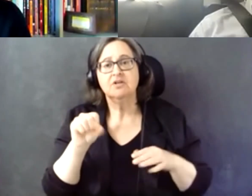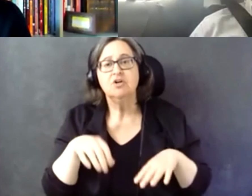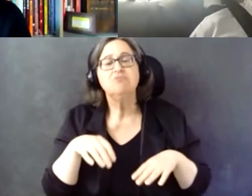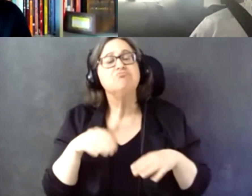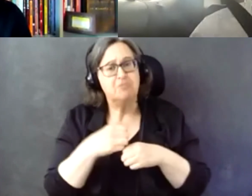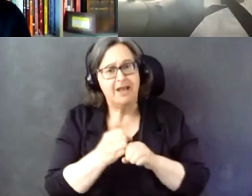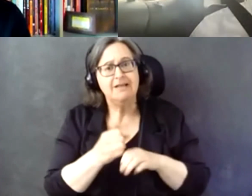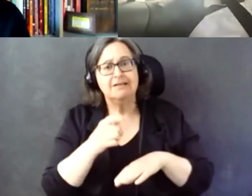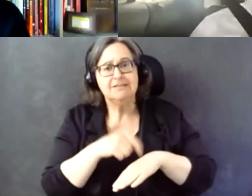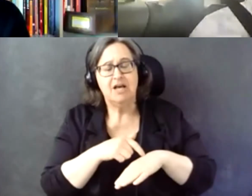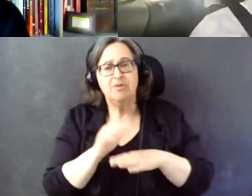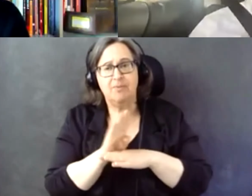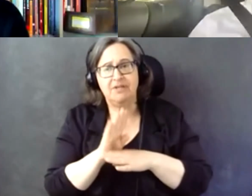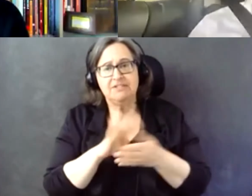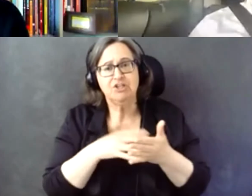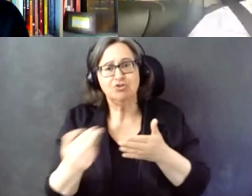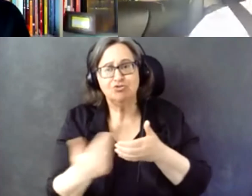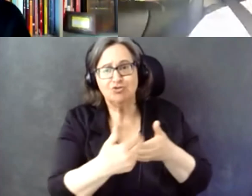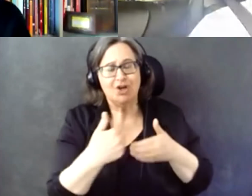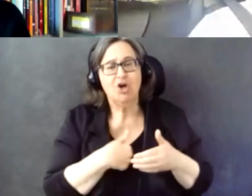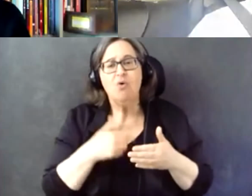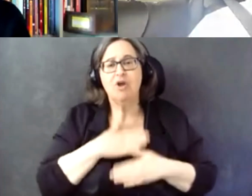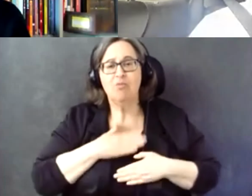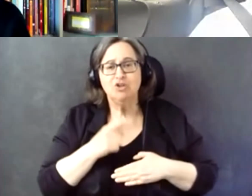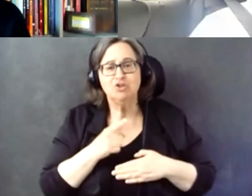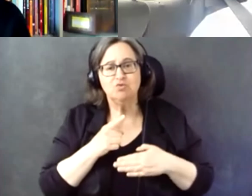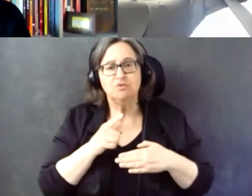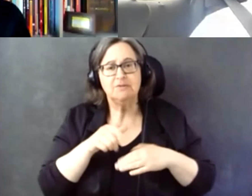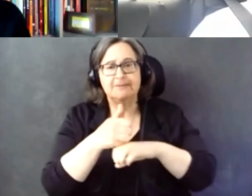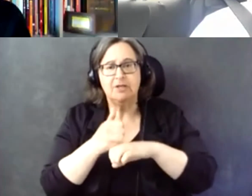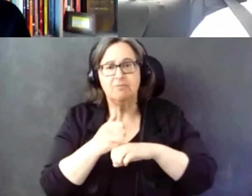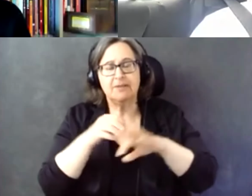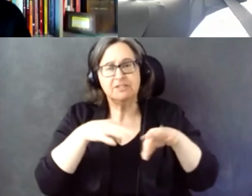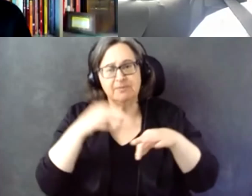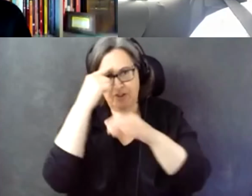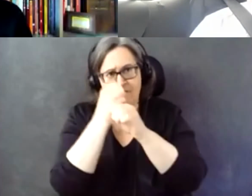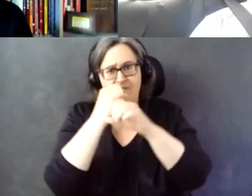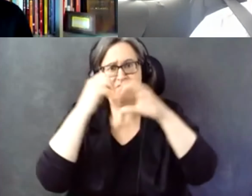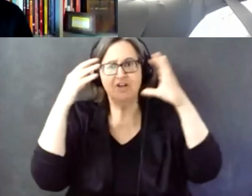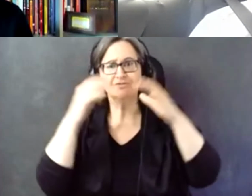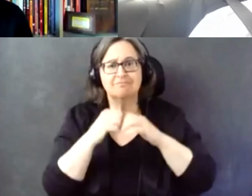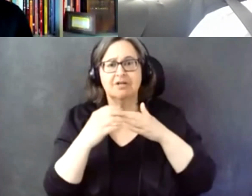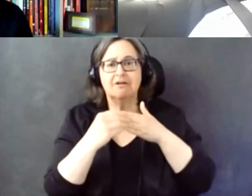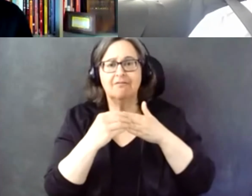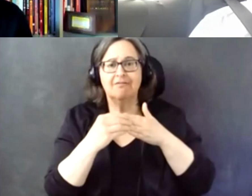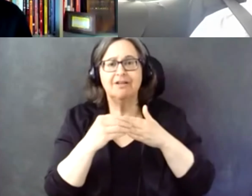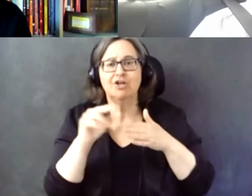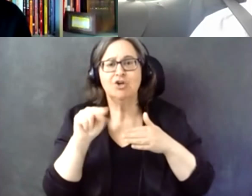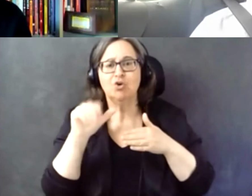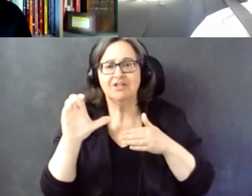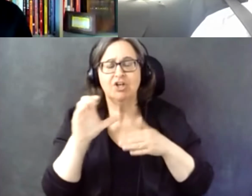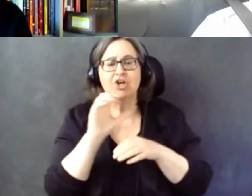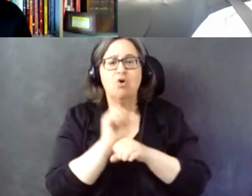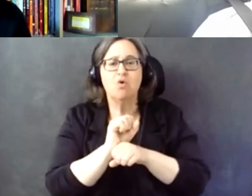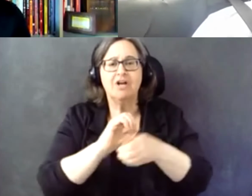schedules to join us today and we really appreciate you laying out your vision for how you would lead the city and work in collaboration with non-profits so